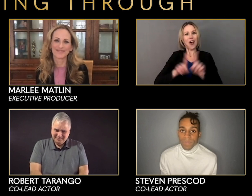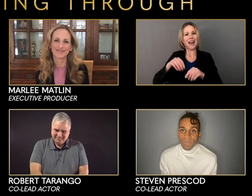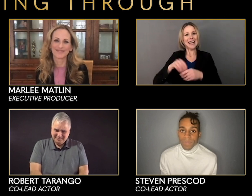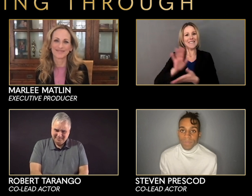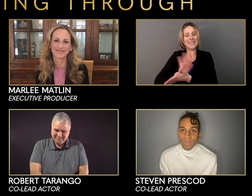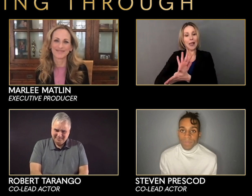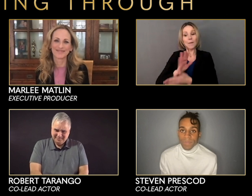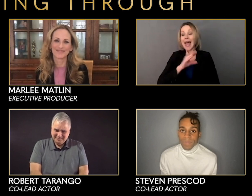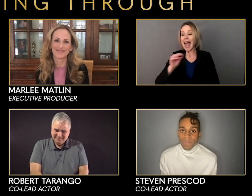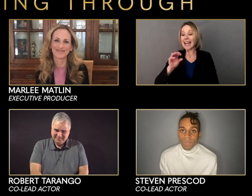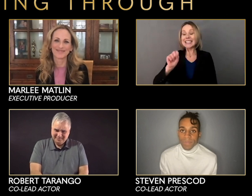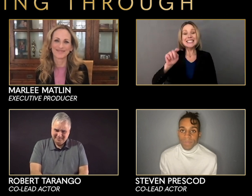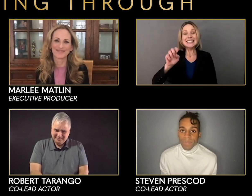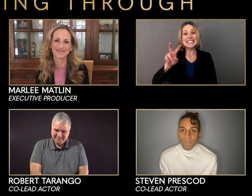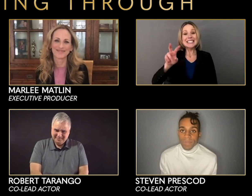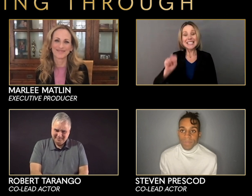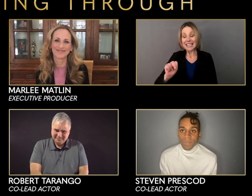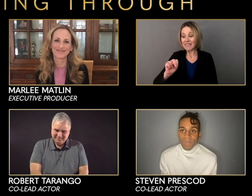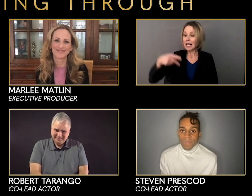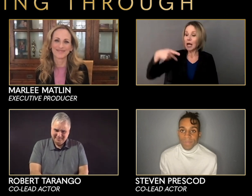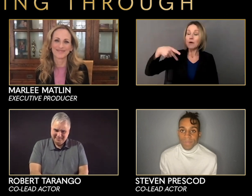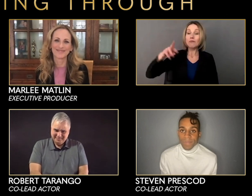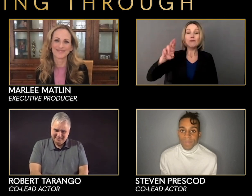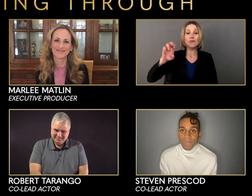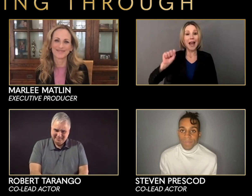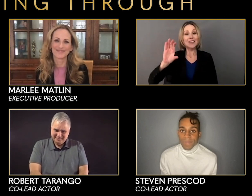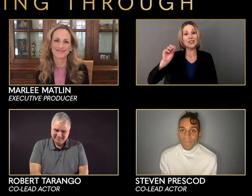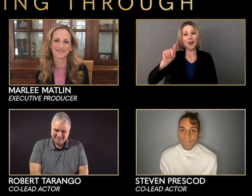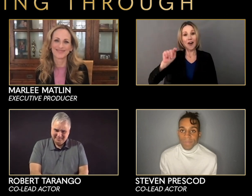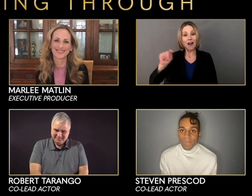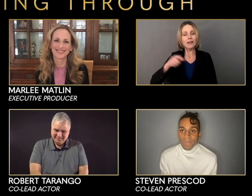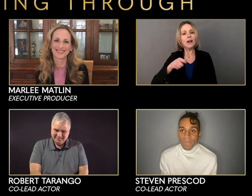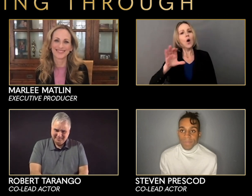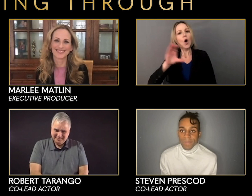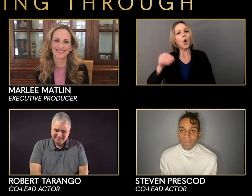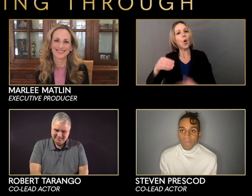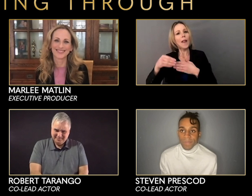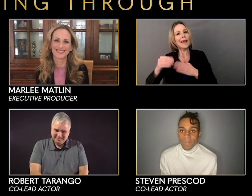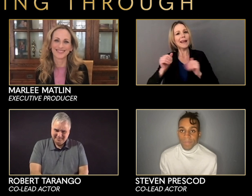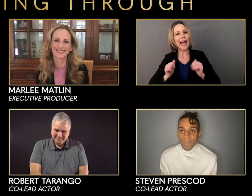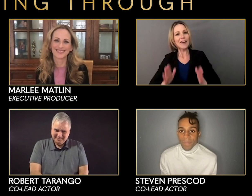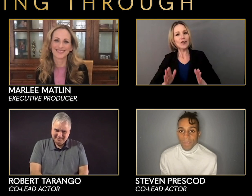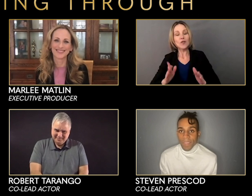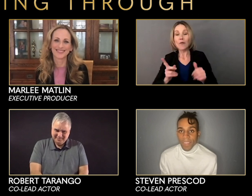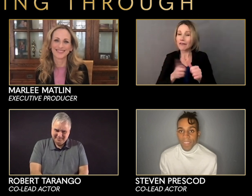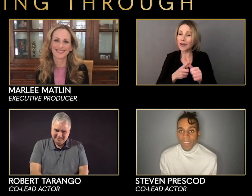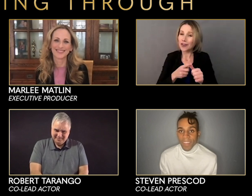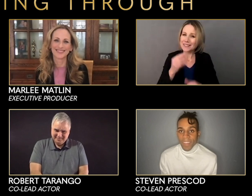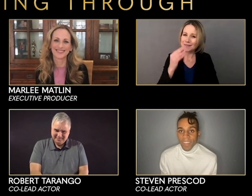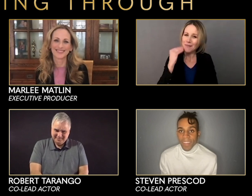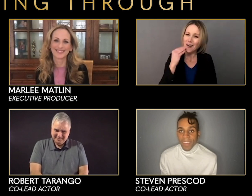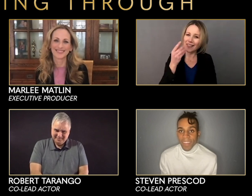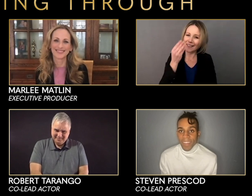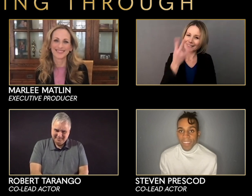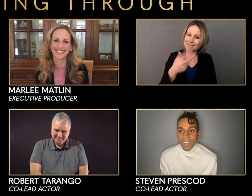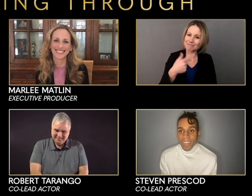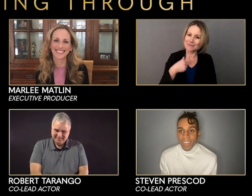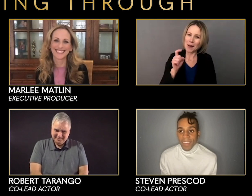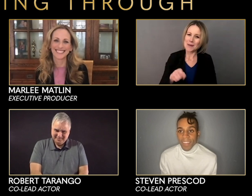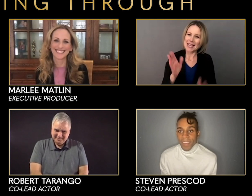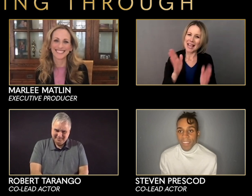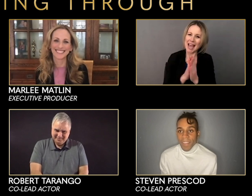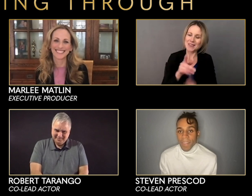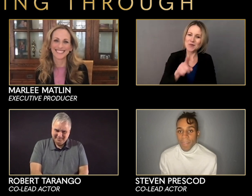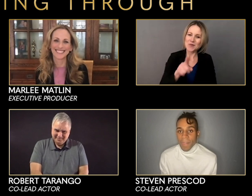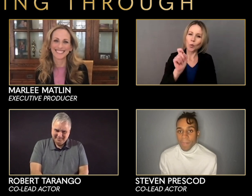co-lead. So, first, Marlee, I have to ask you this question because I